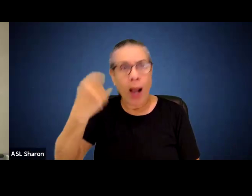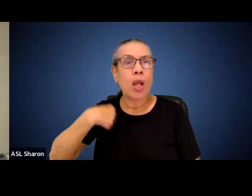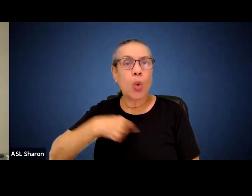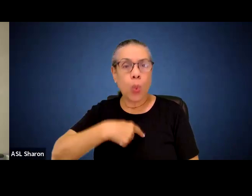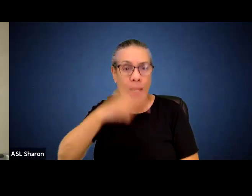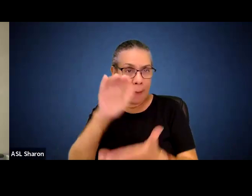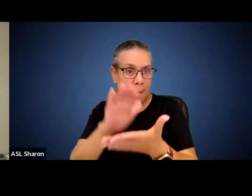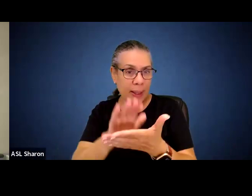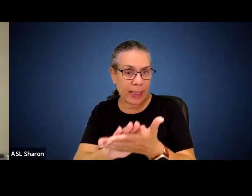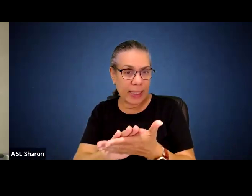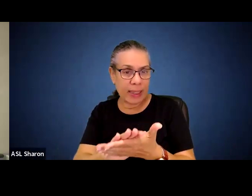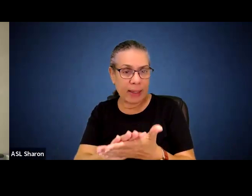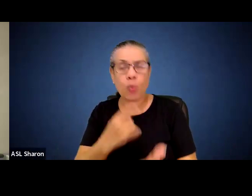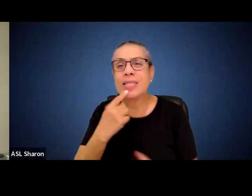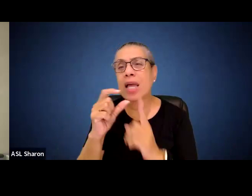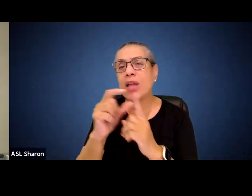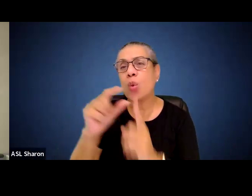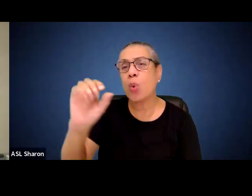of say the word equity